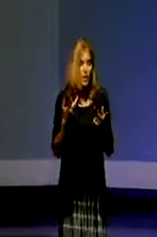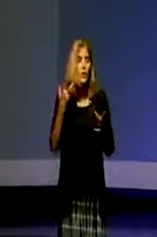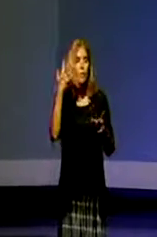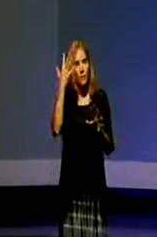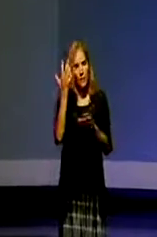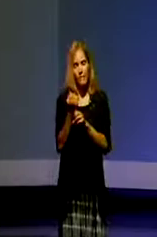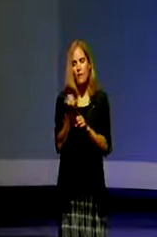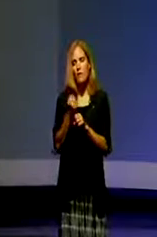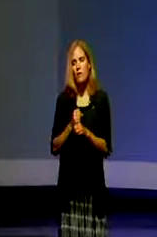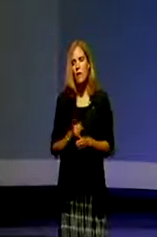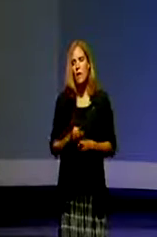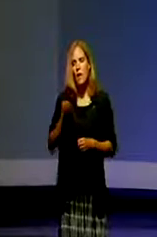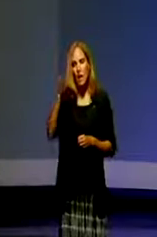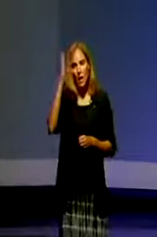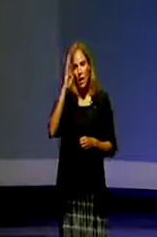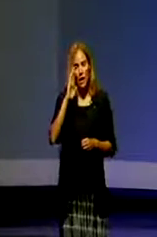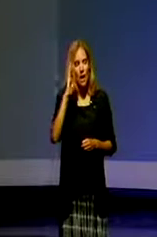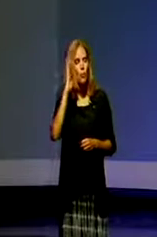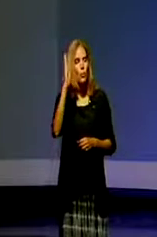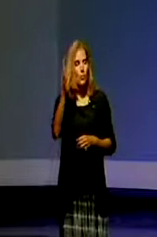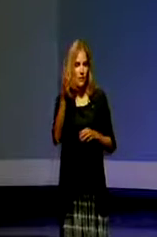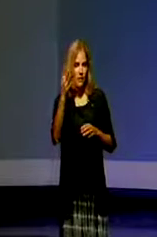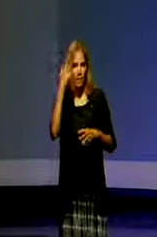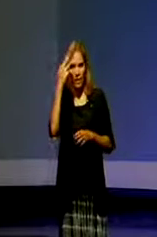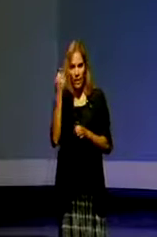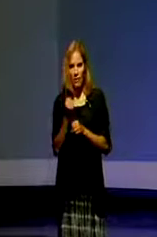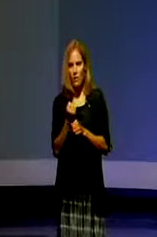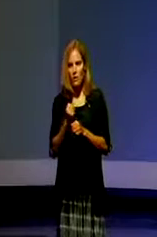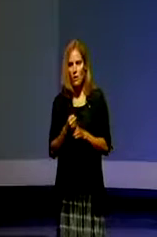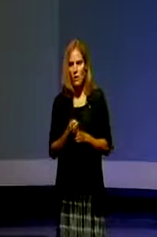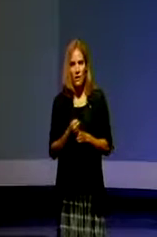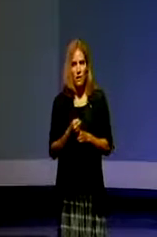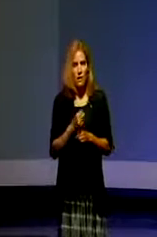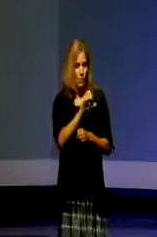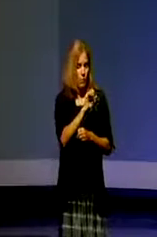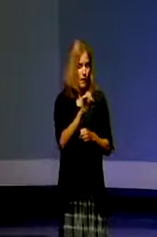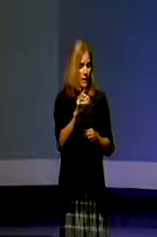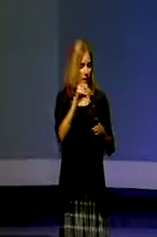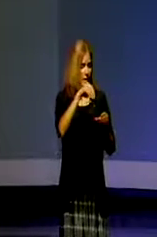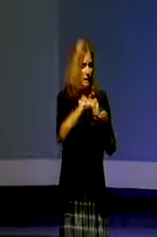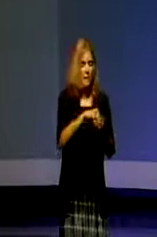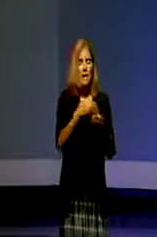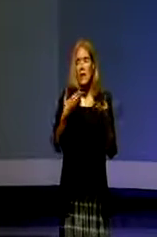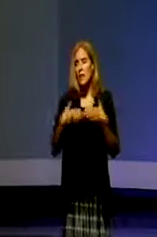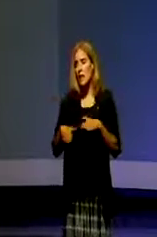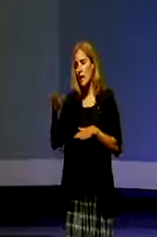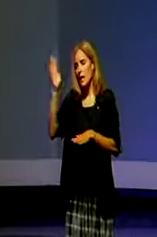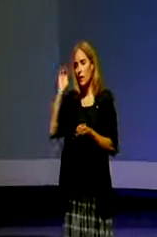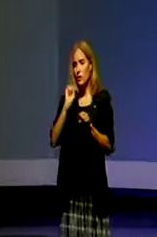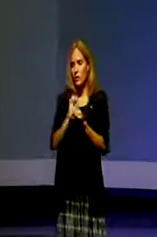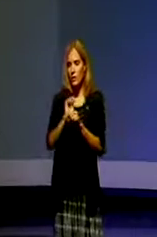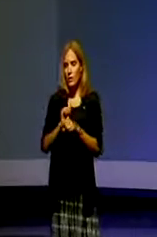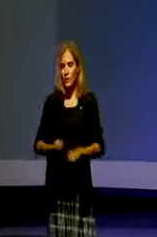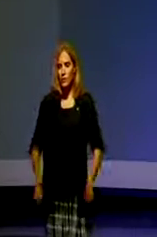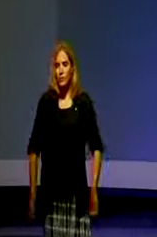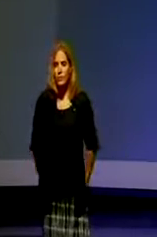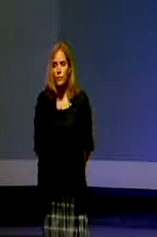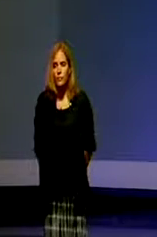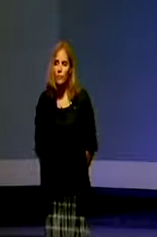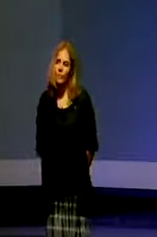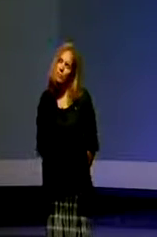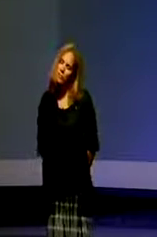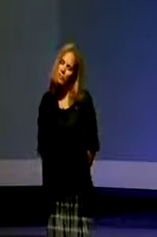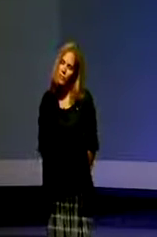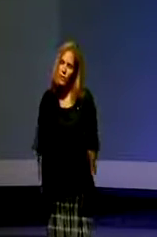faithful. God will be faithful. Plant the seed. Let God do the work. So in this